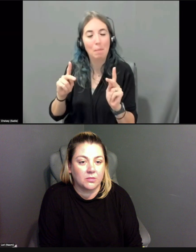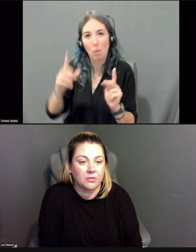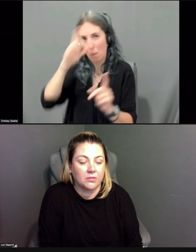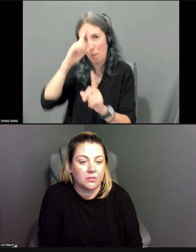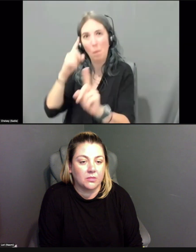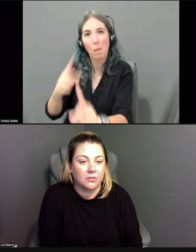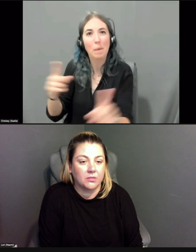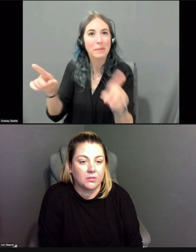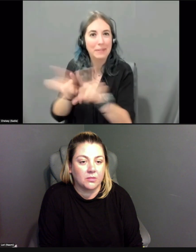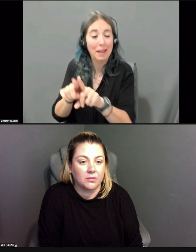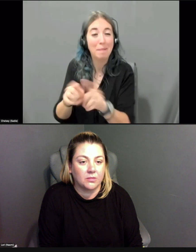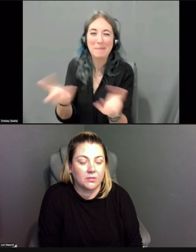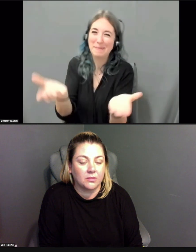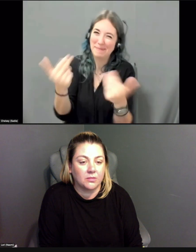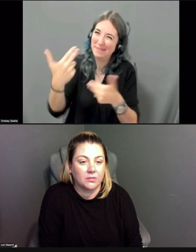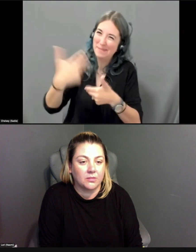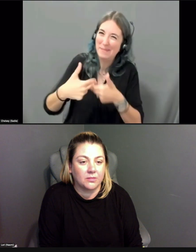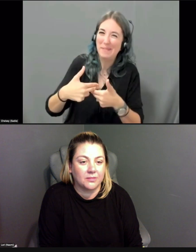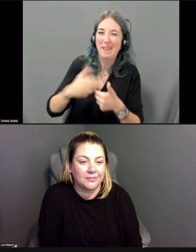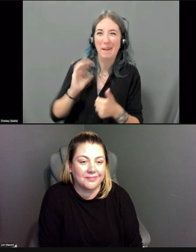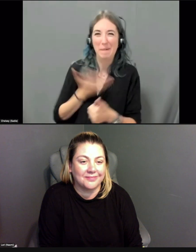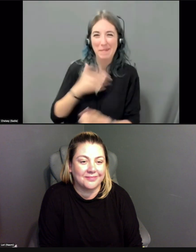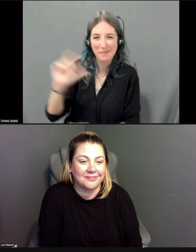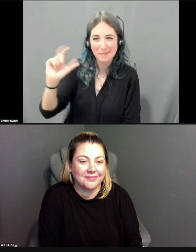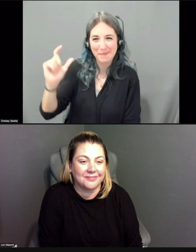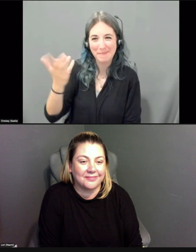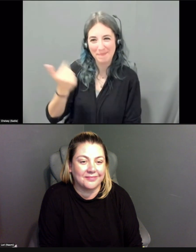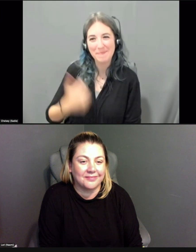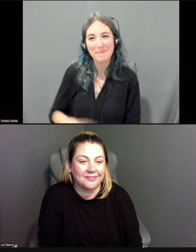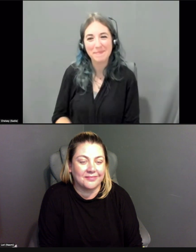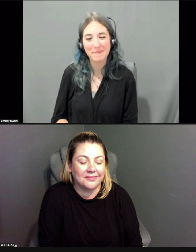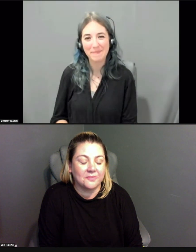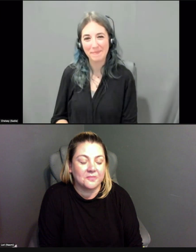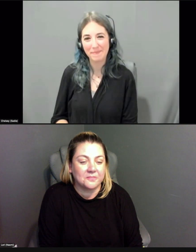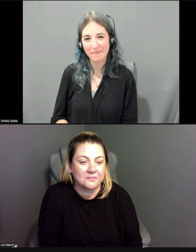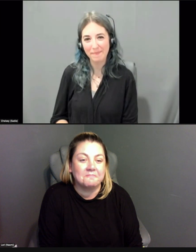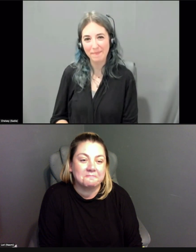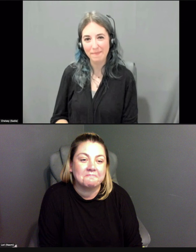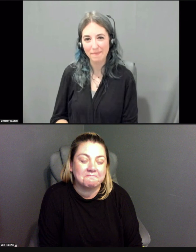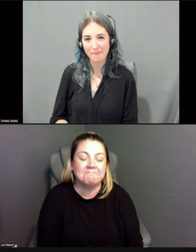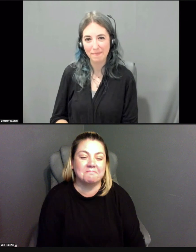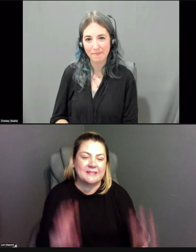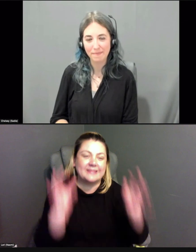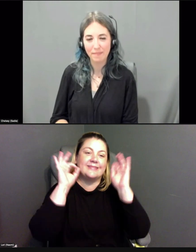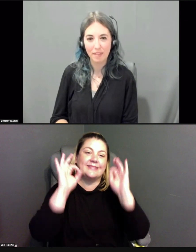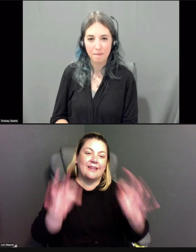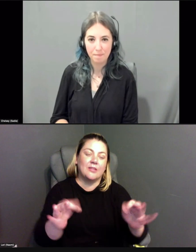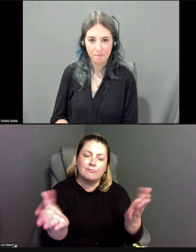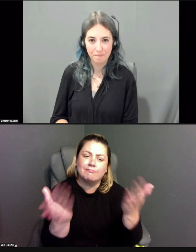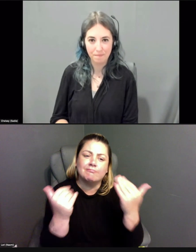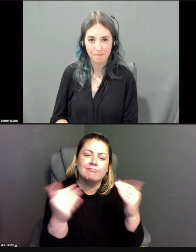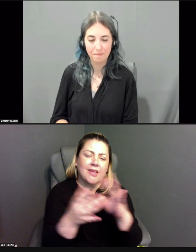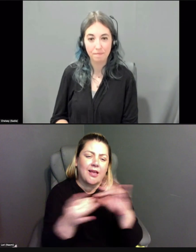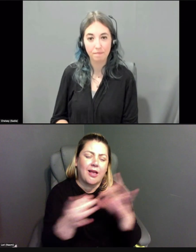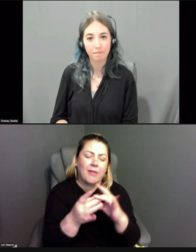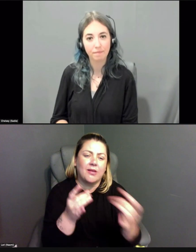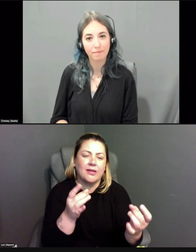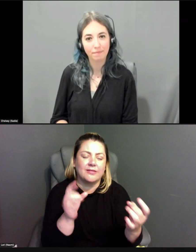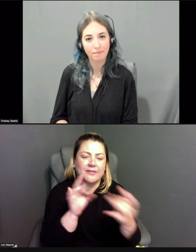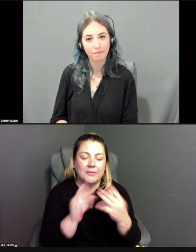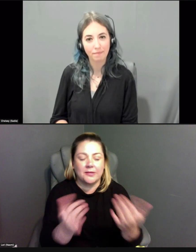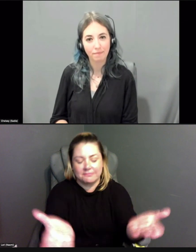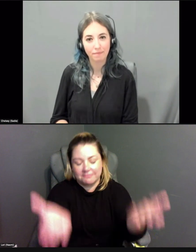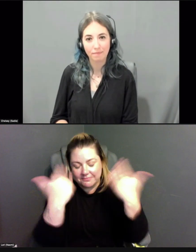at Satisfaction Factor Pod on Instagram. Yes, absolutely. We would love to hear from you over there. All right,